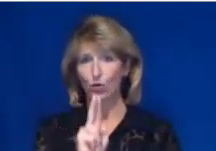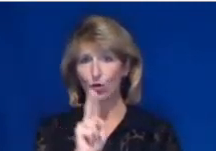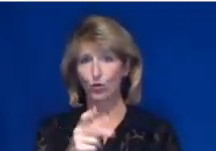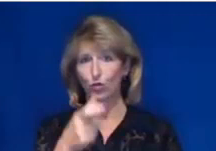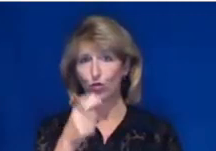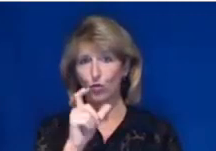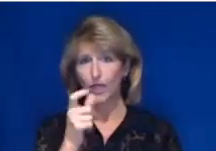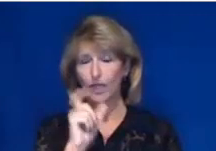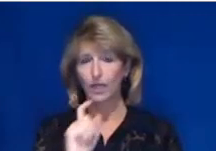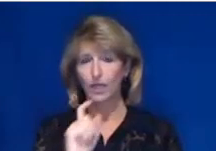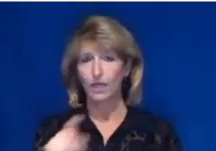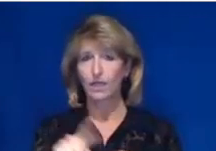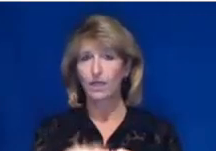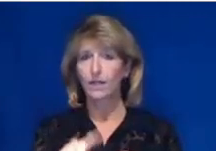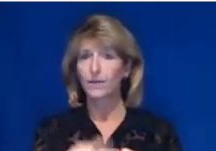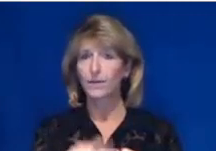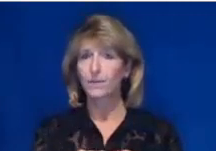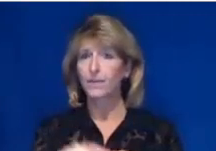amount you drink?